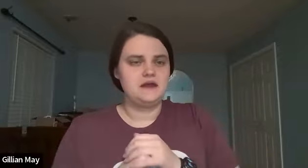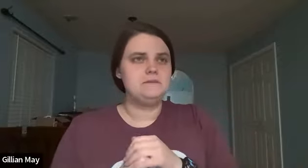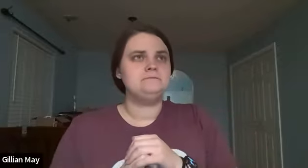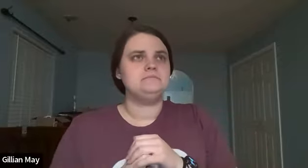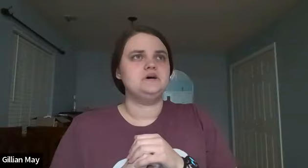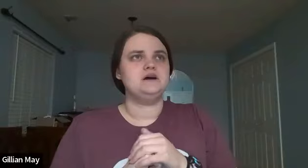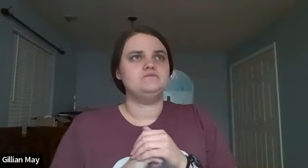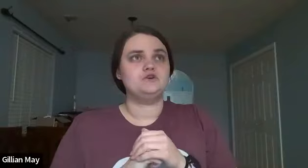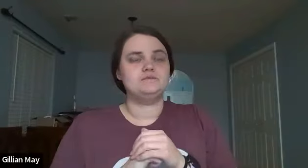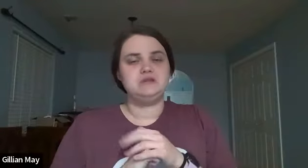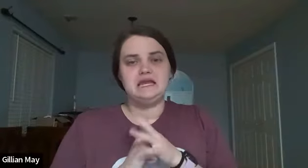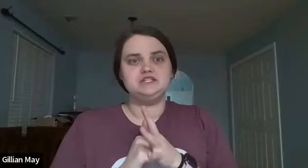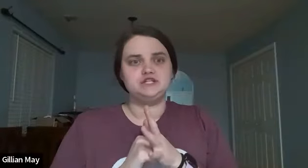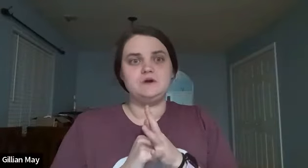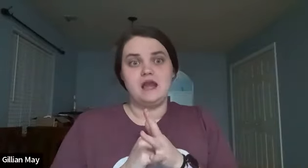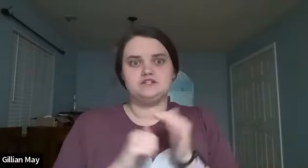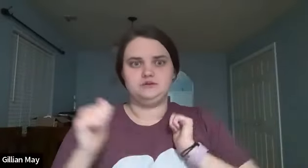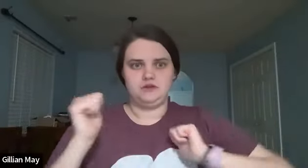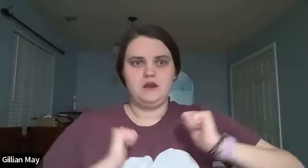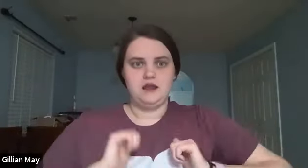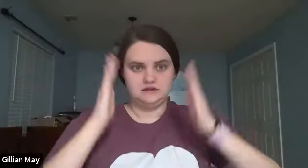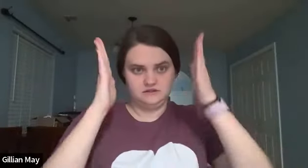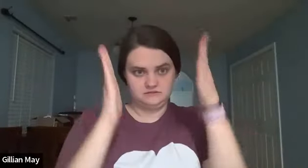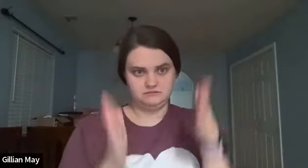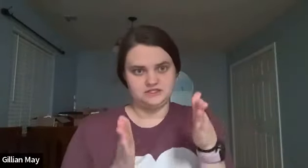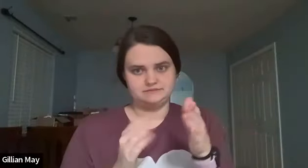that. But for the plain general actor, you would go act person.